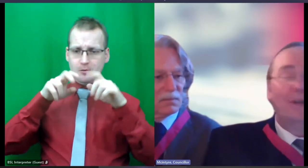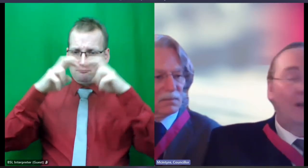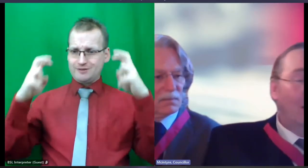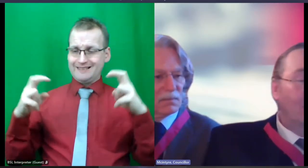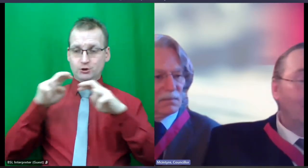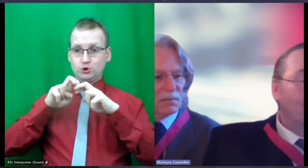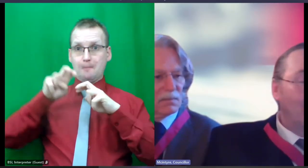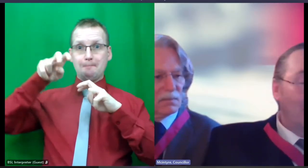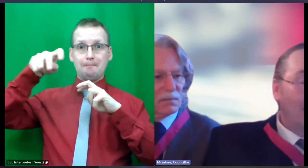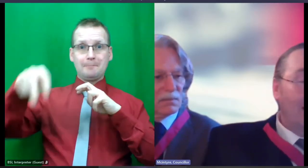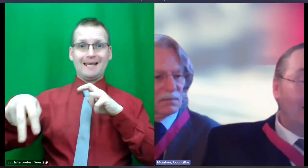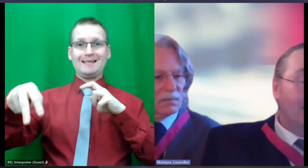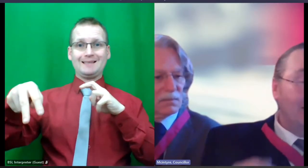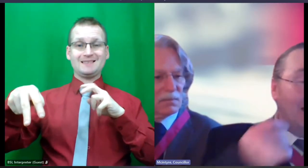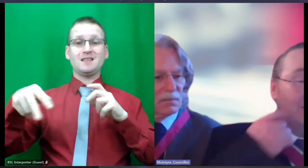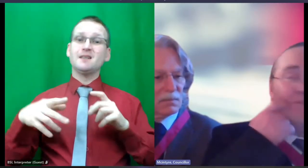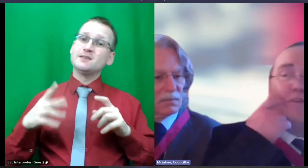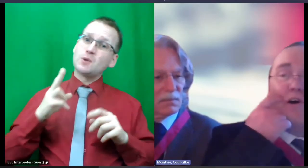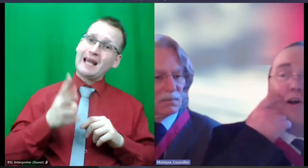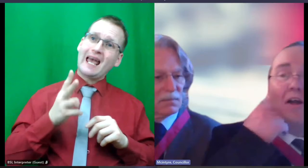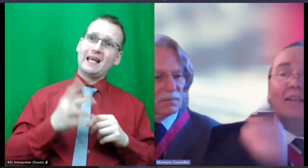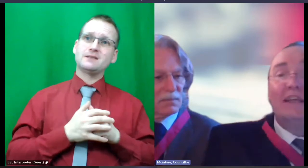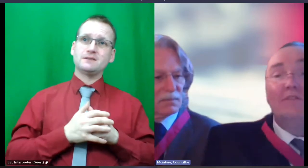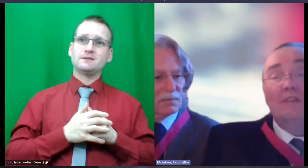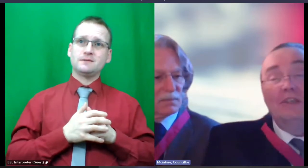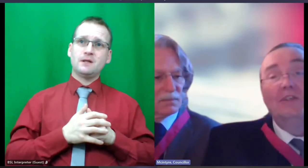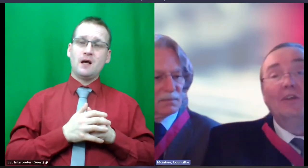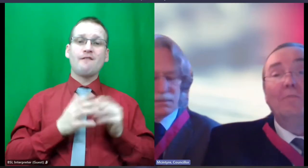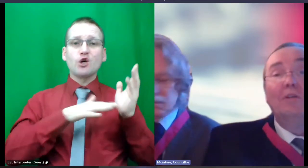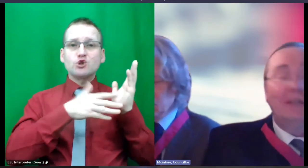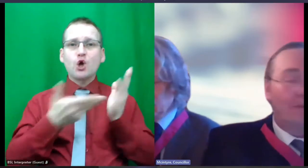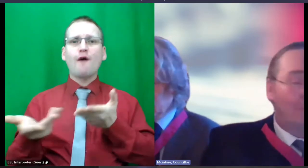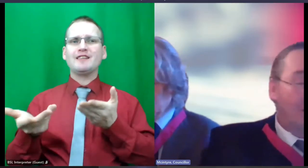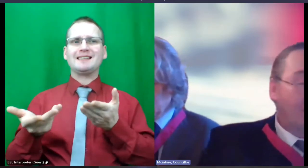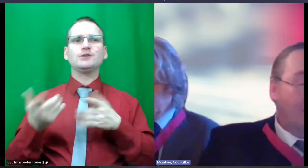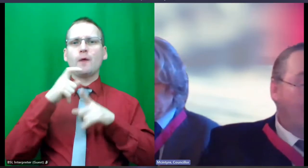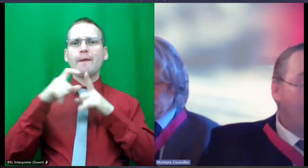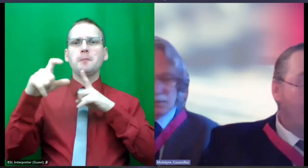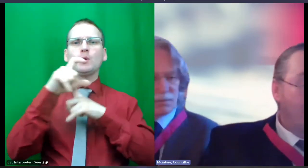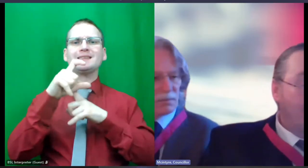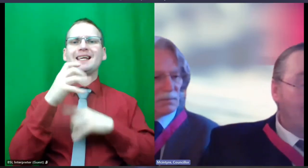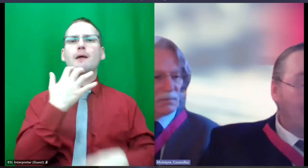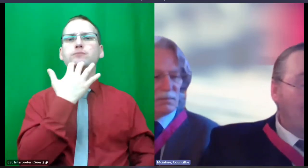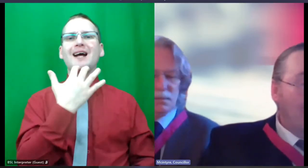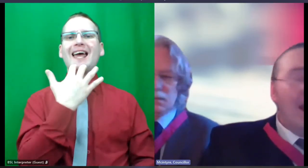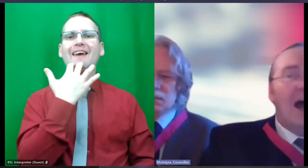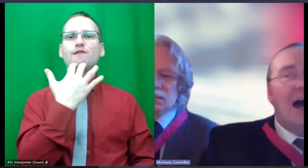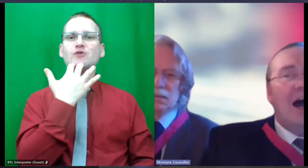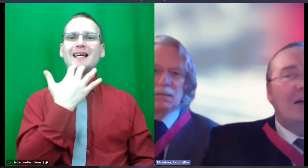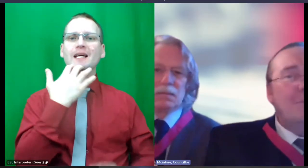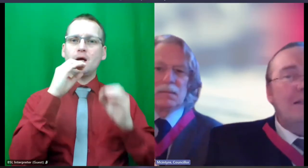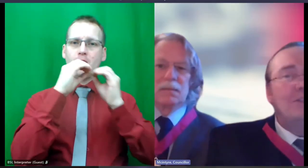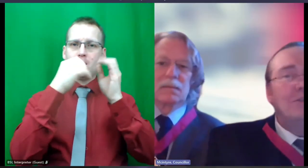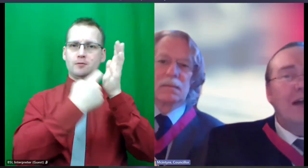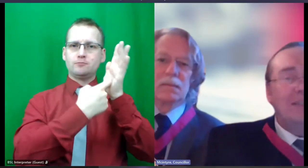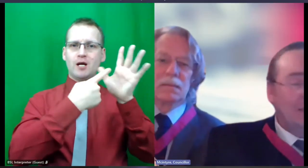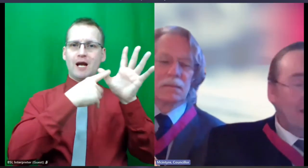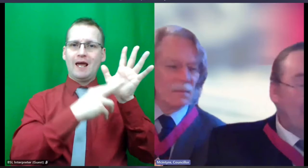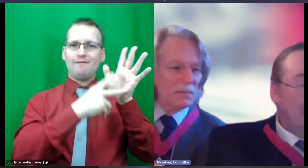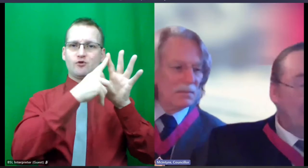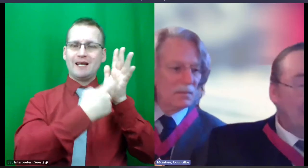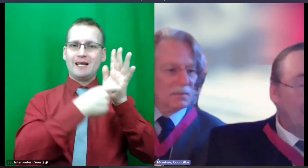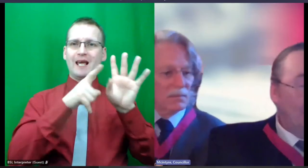bridge. So again, as I said, for services to the community and bravery, I met two